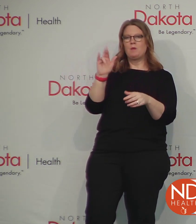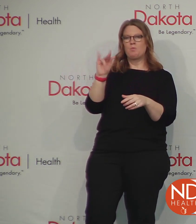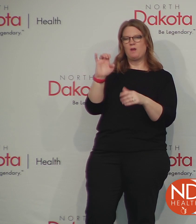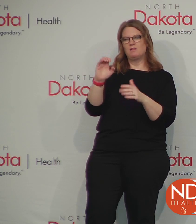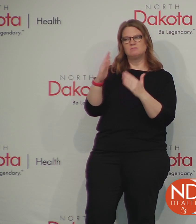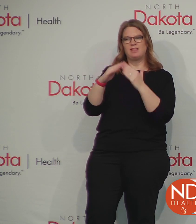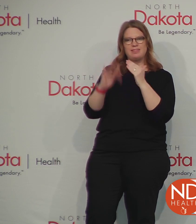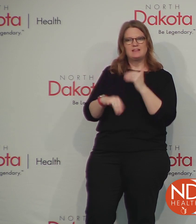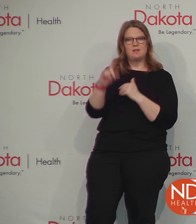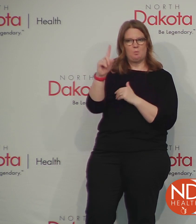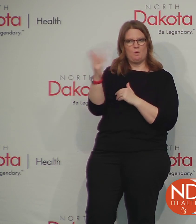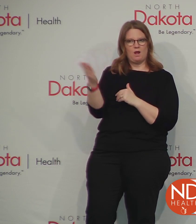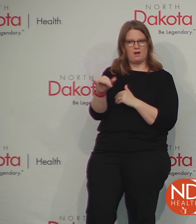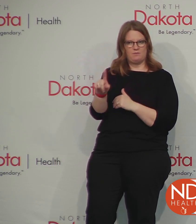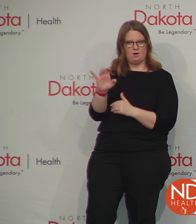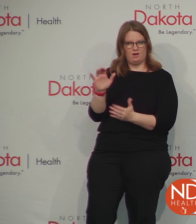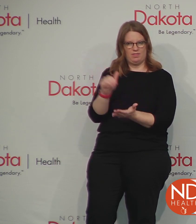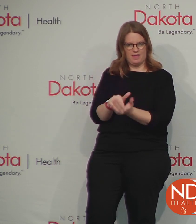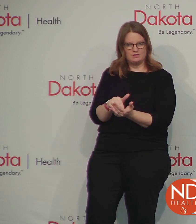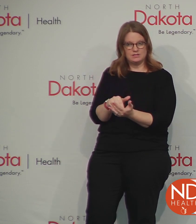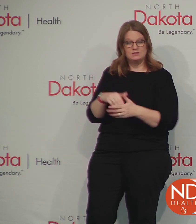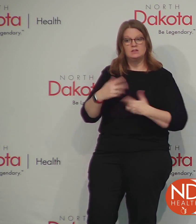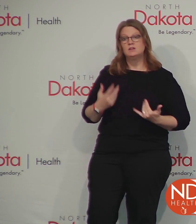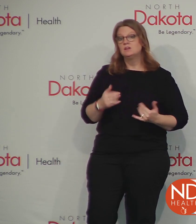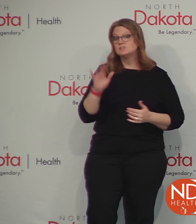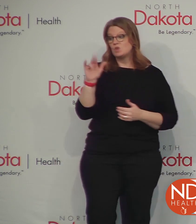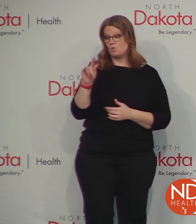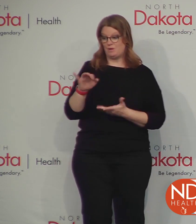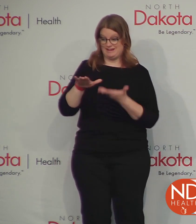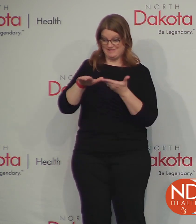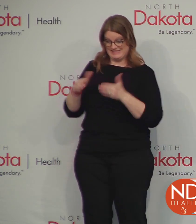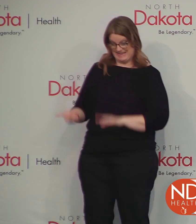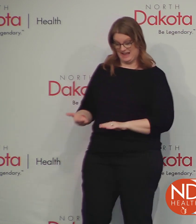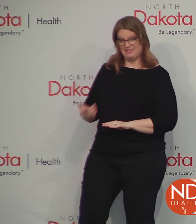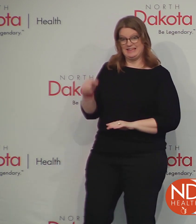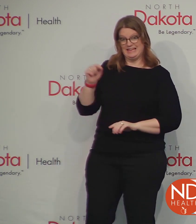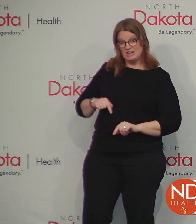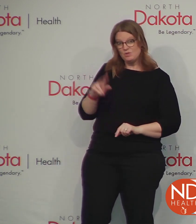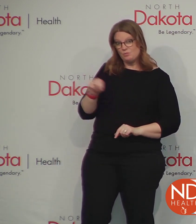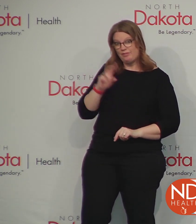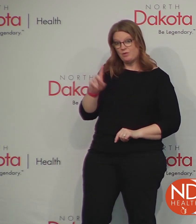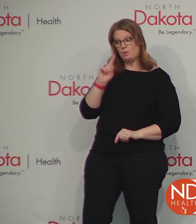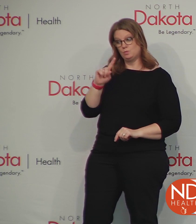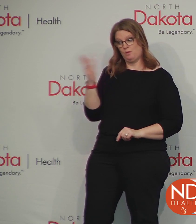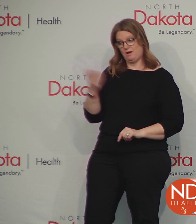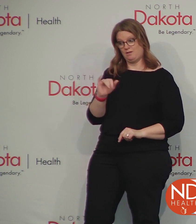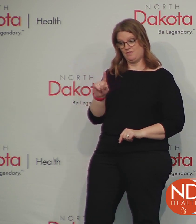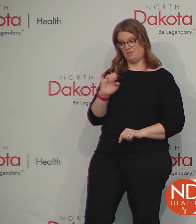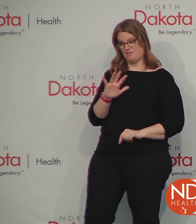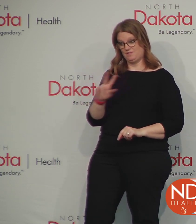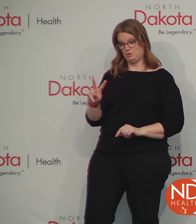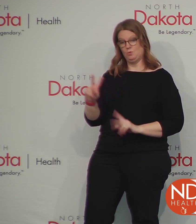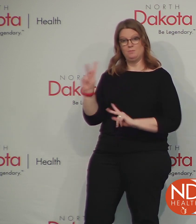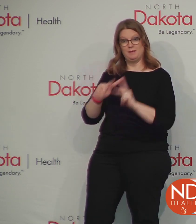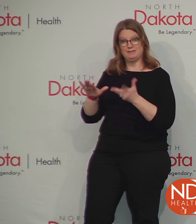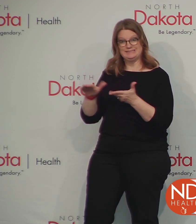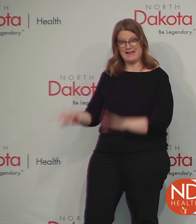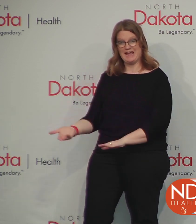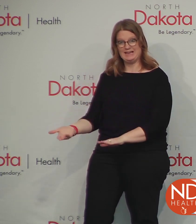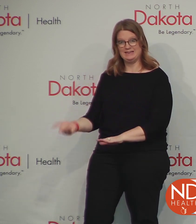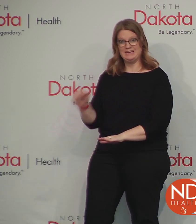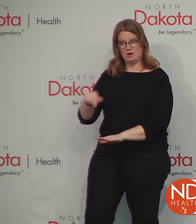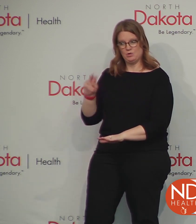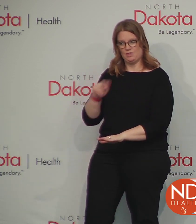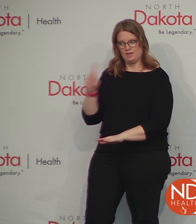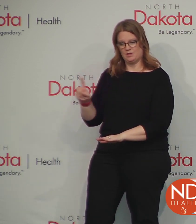1 in 100,000. So given that the rate of death from COVID in North Dakota is 1 in 152, I am confident